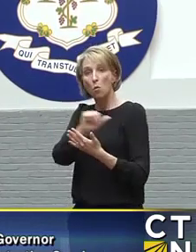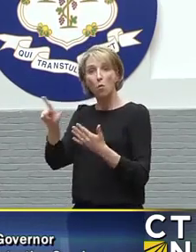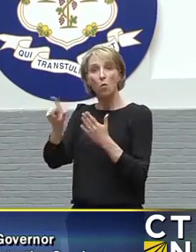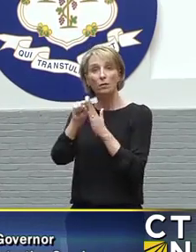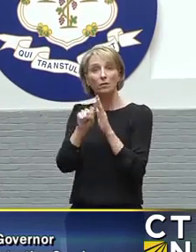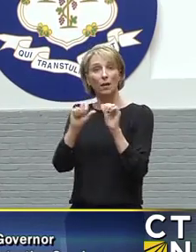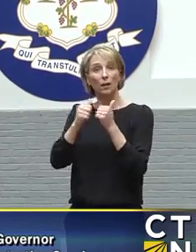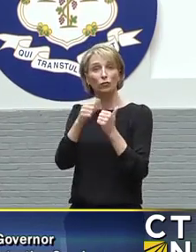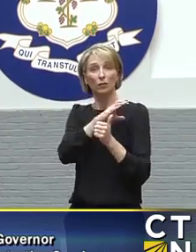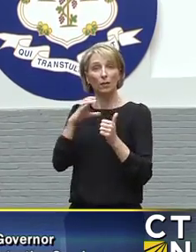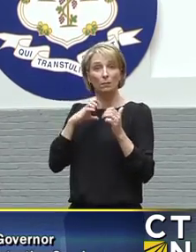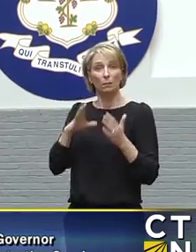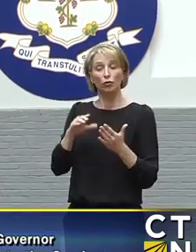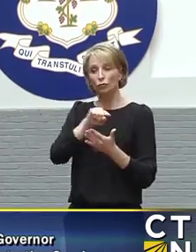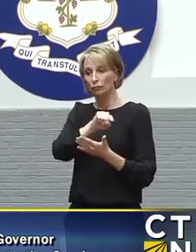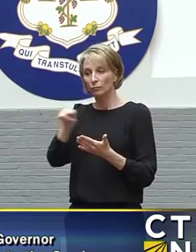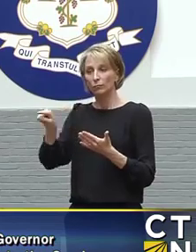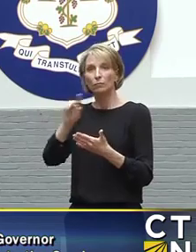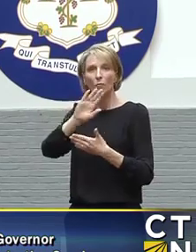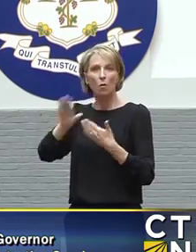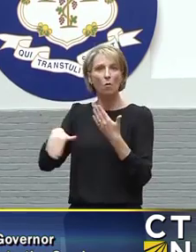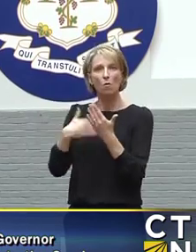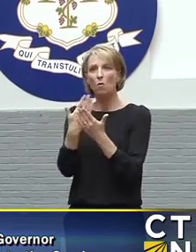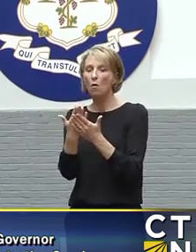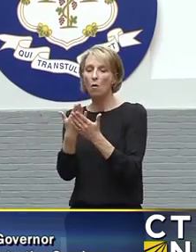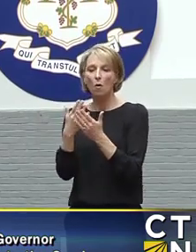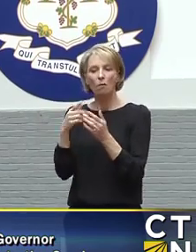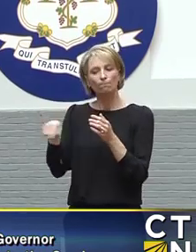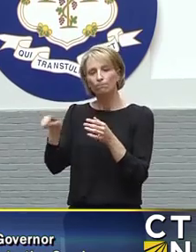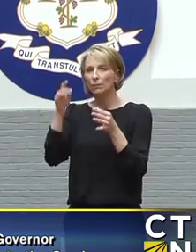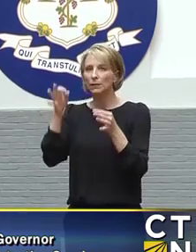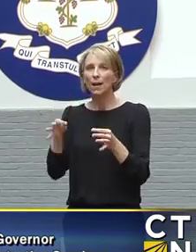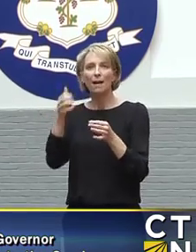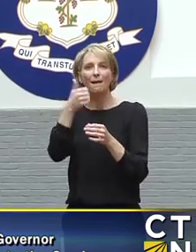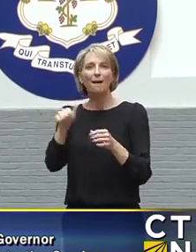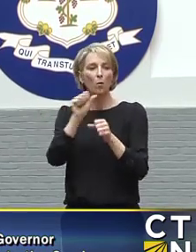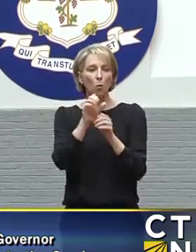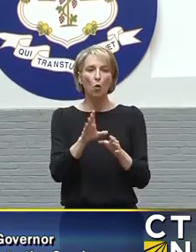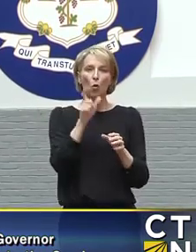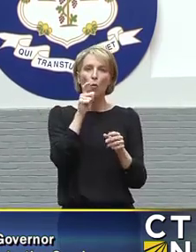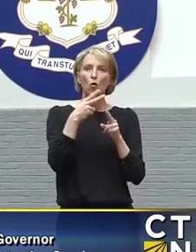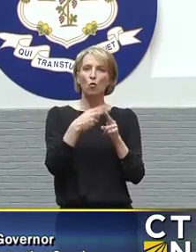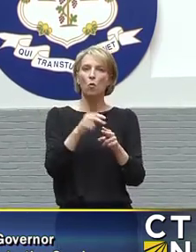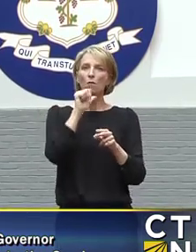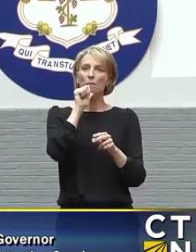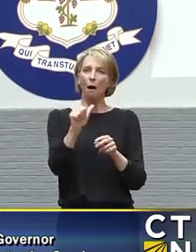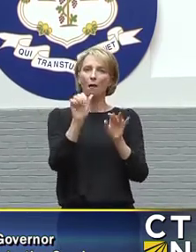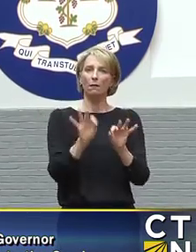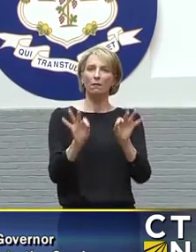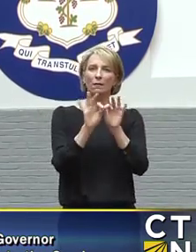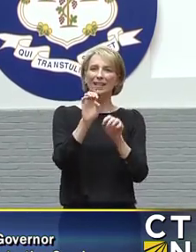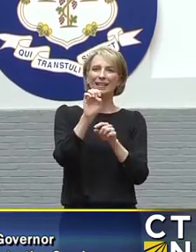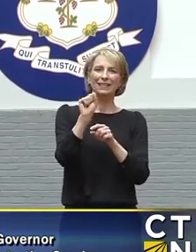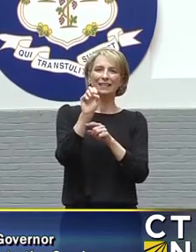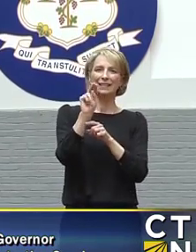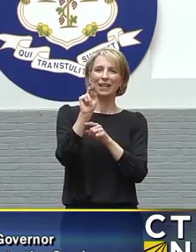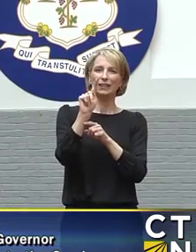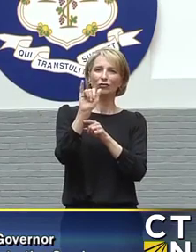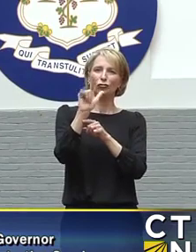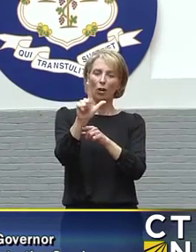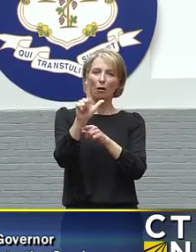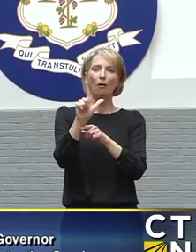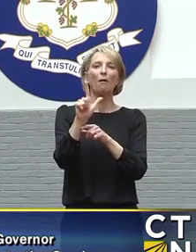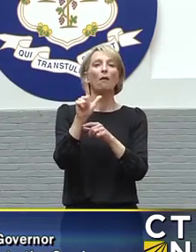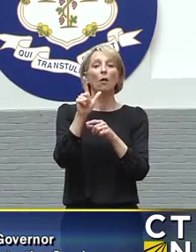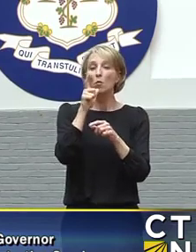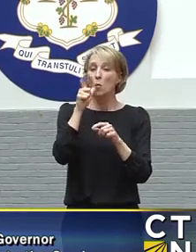currently looking again at same exercise, non-essential functions. We've already, as I think people have seen over executive order over the last week,